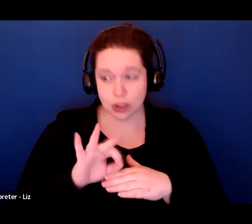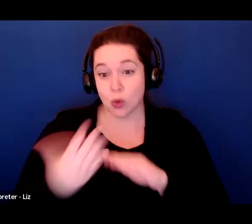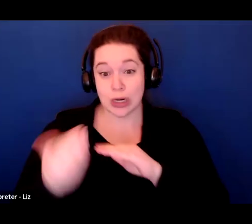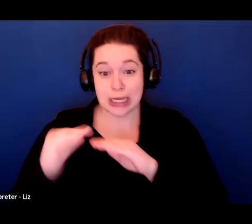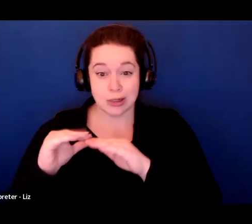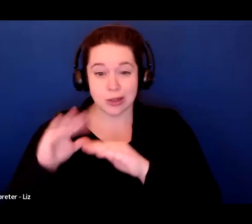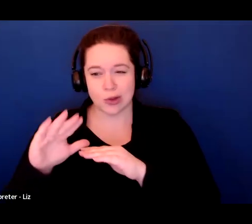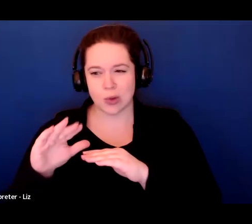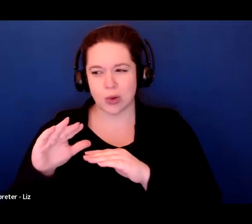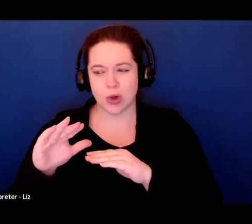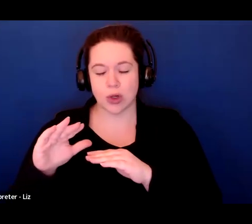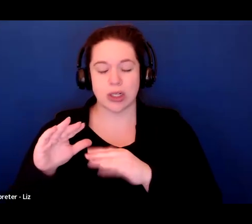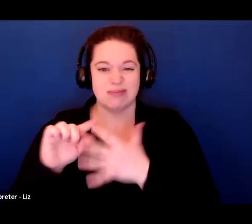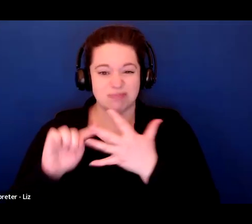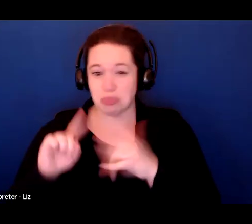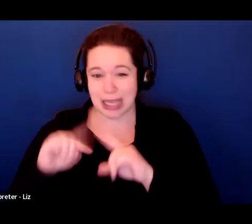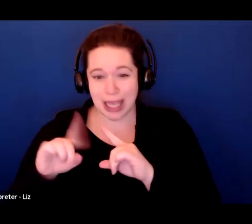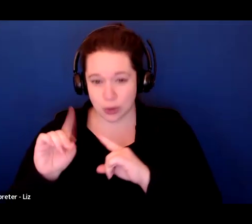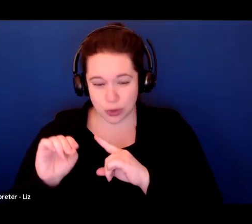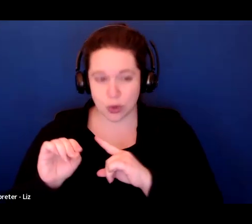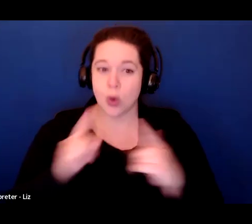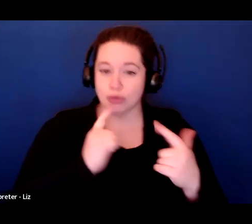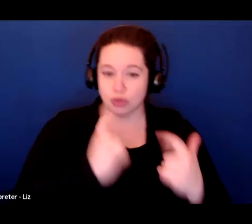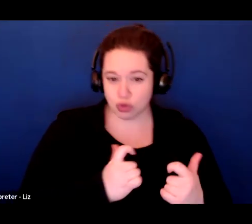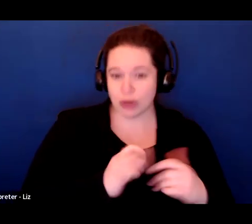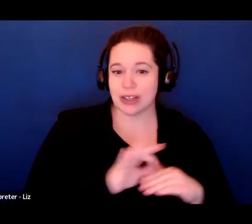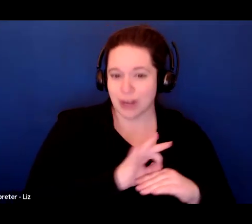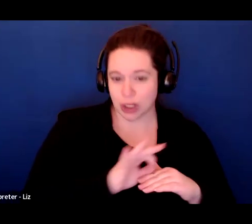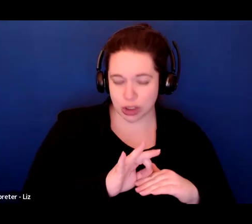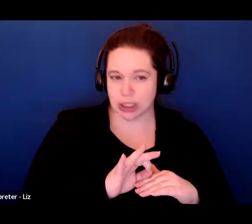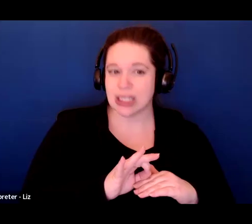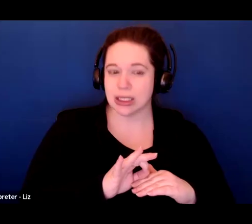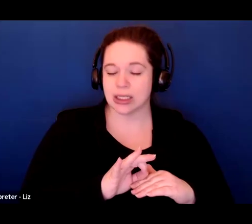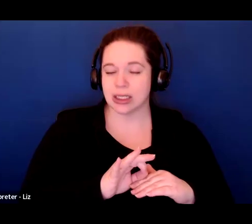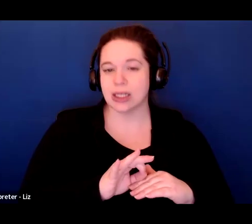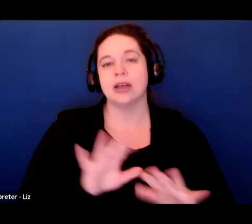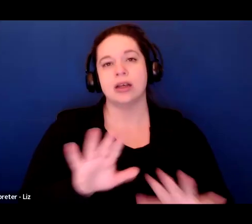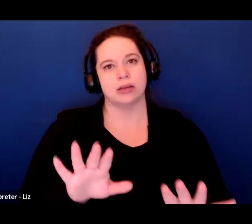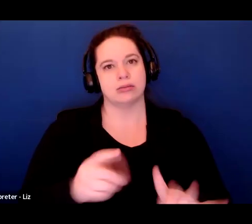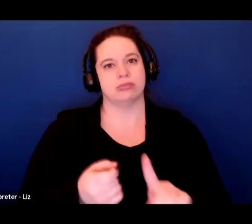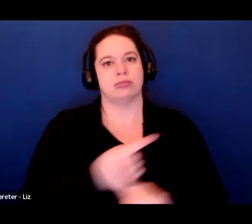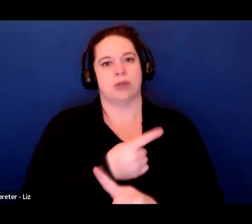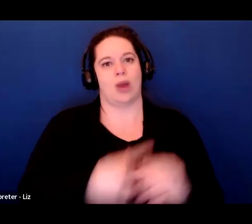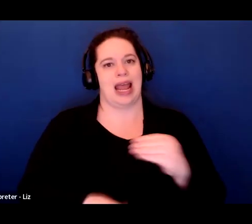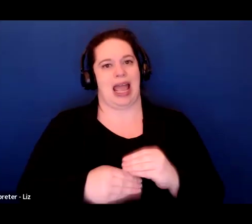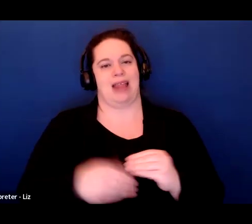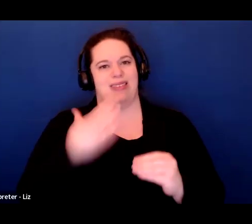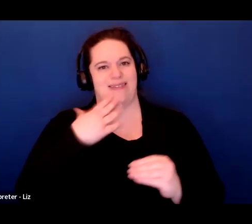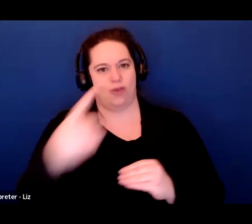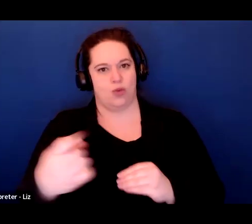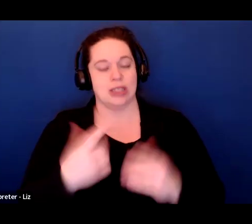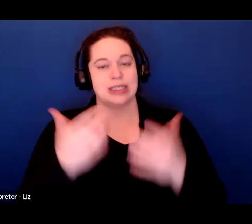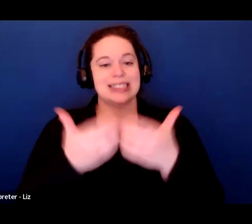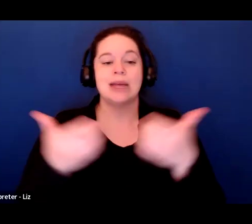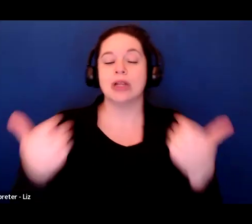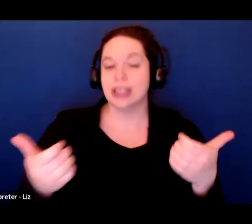your inability to do something, but decrease in your function. And I just want to add, because I thank you for this question, I just want to add